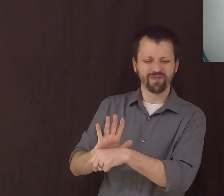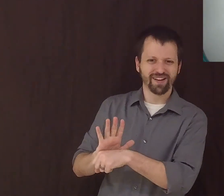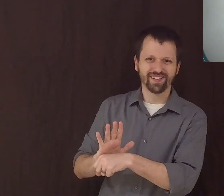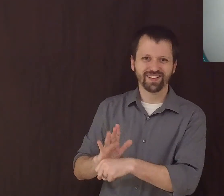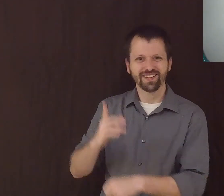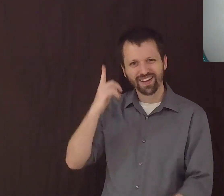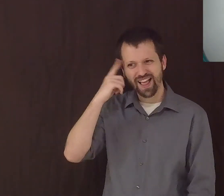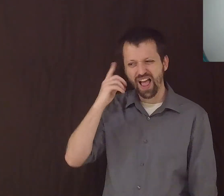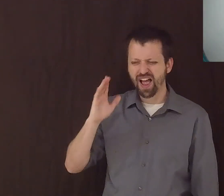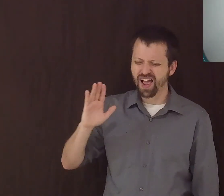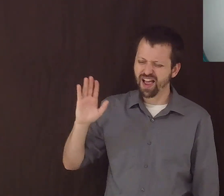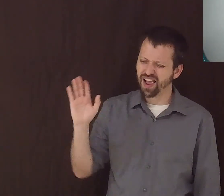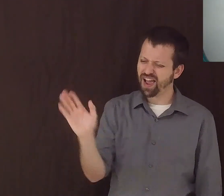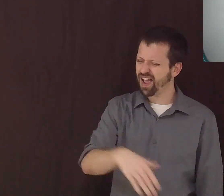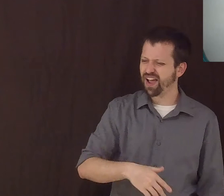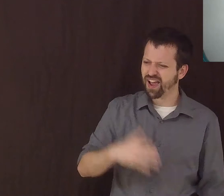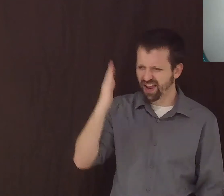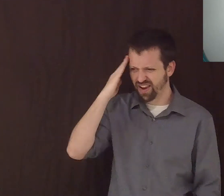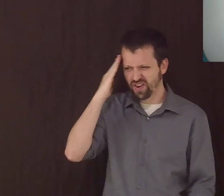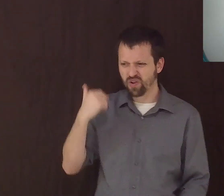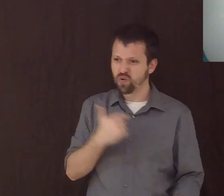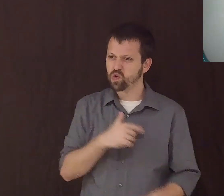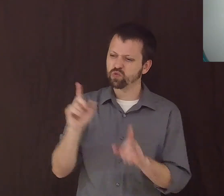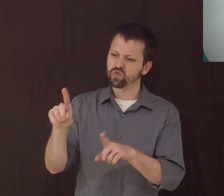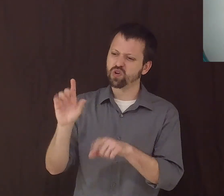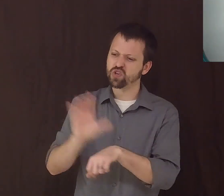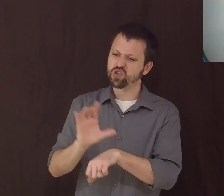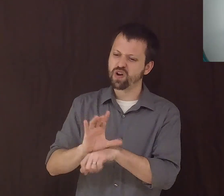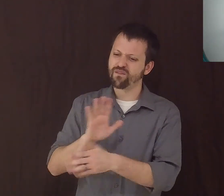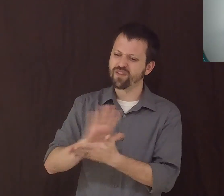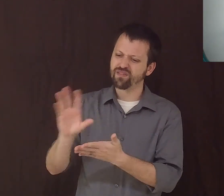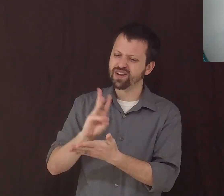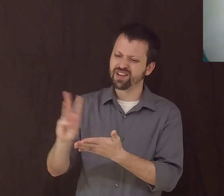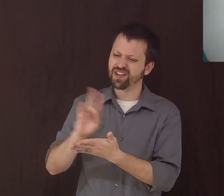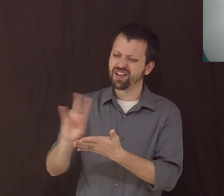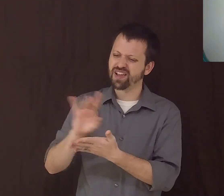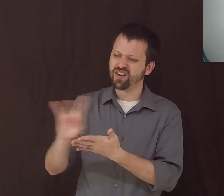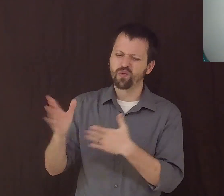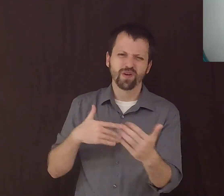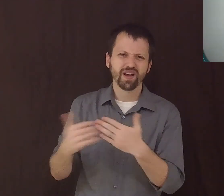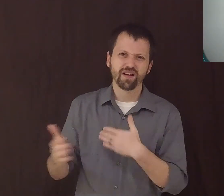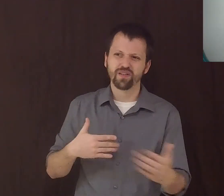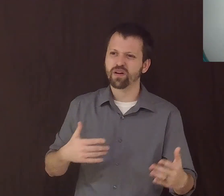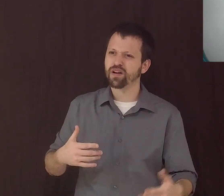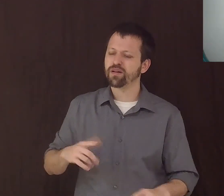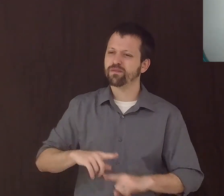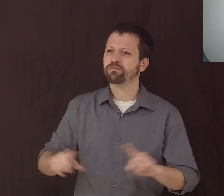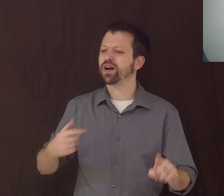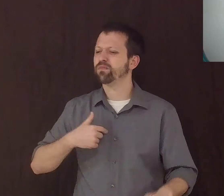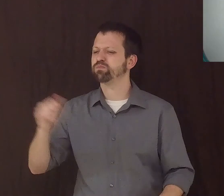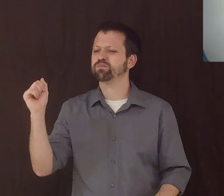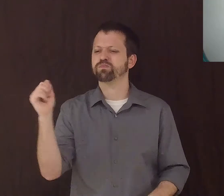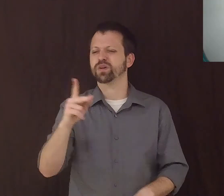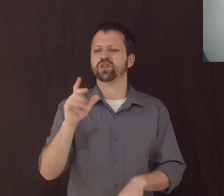Coronavirus, right? We're like, well, you know what? I know we're not going to church for, you know, 5, 6, 7, 8 weeks, but I'm going to come back just as strong